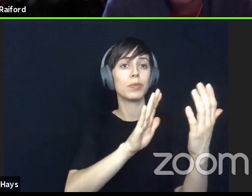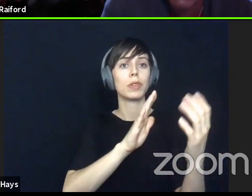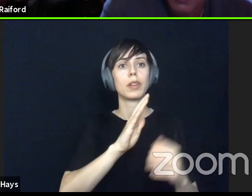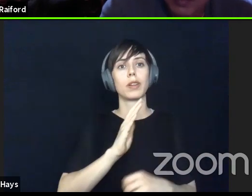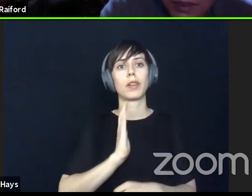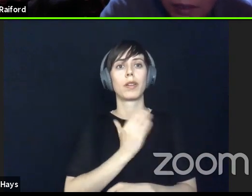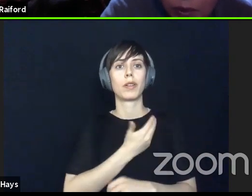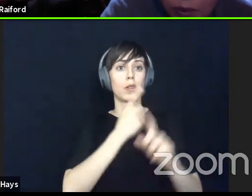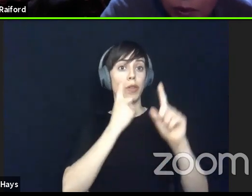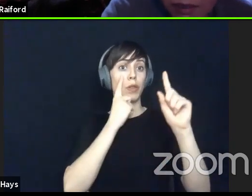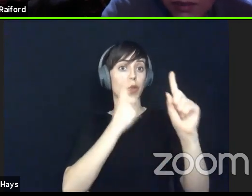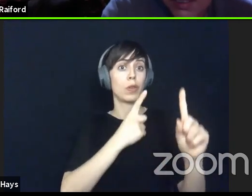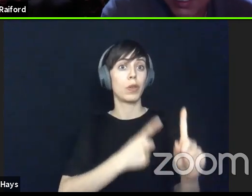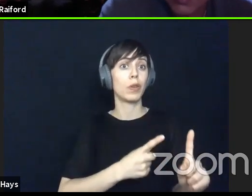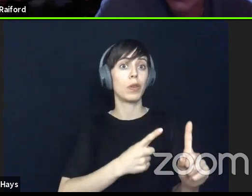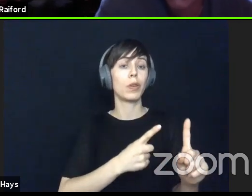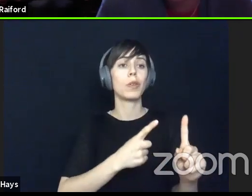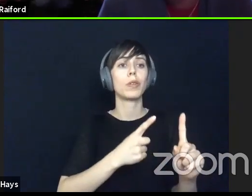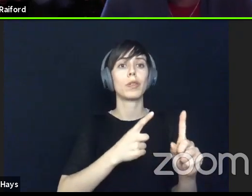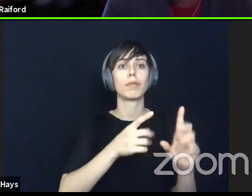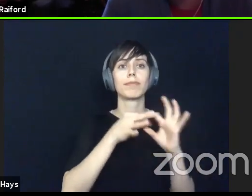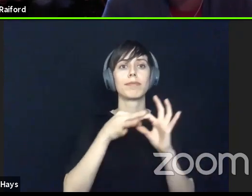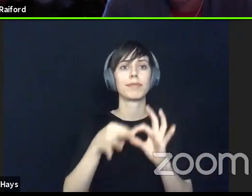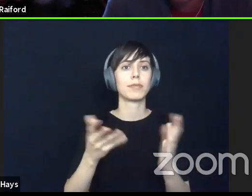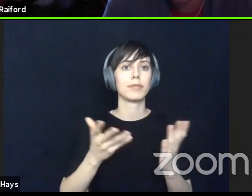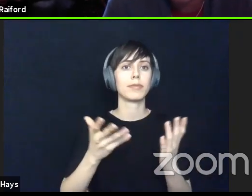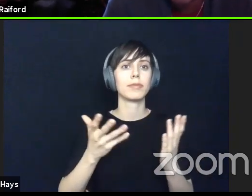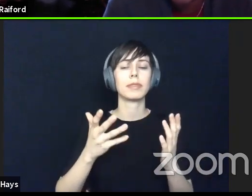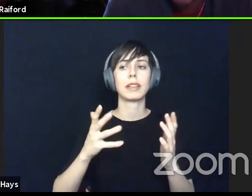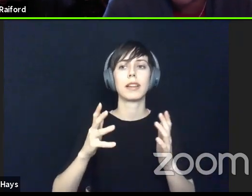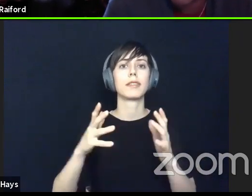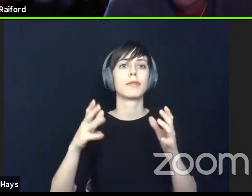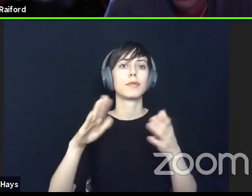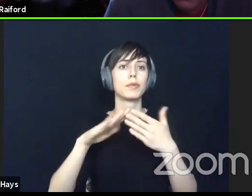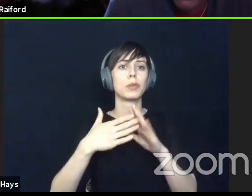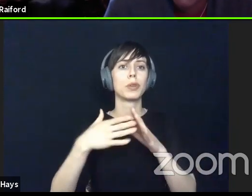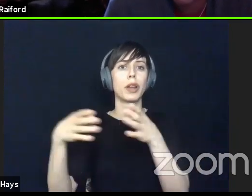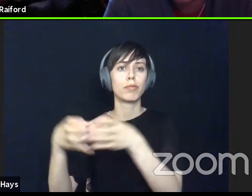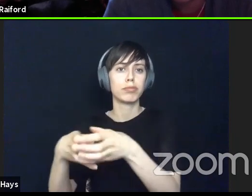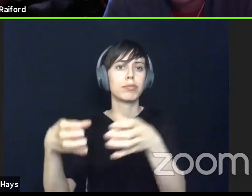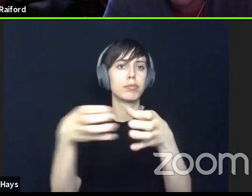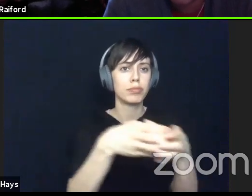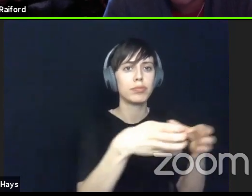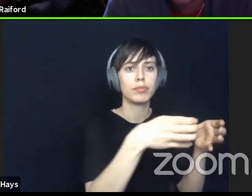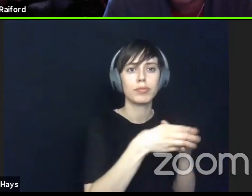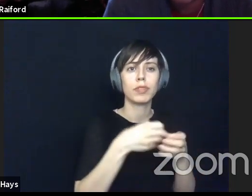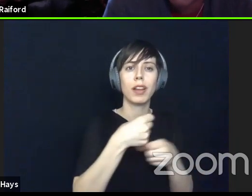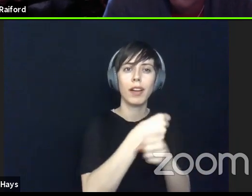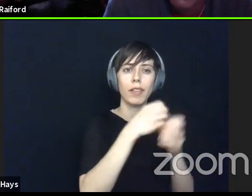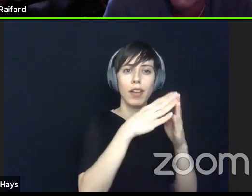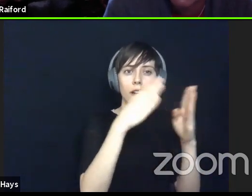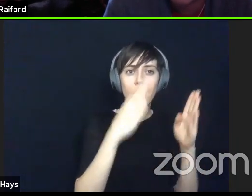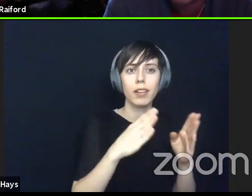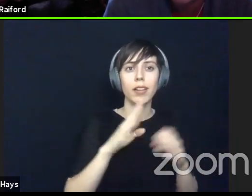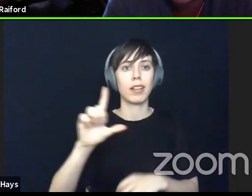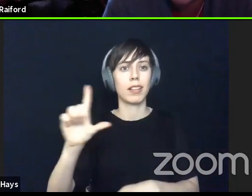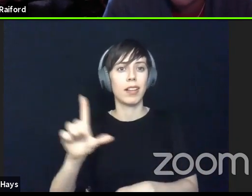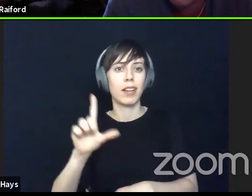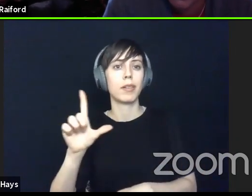last 18 months, which included like a lot of community meetups in like coffee houses, libraries,